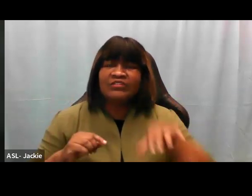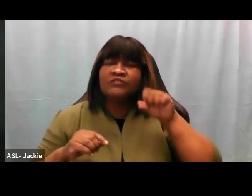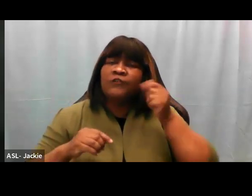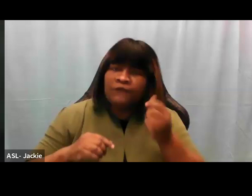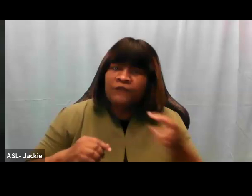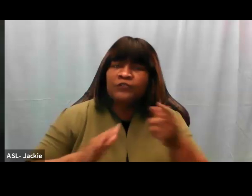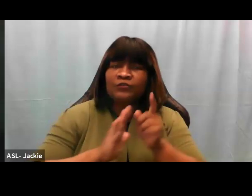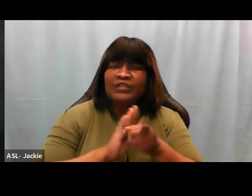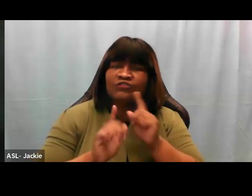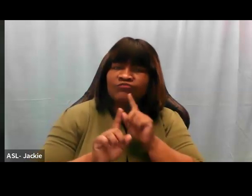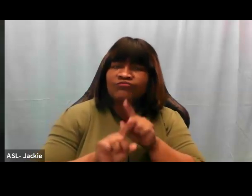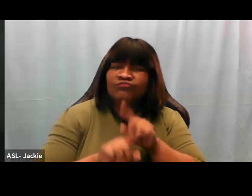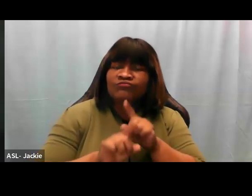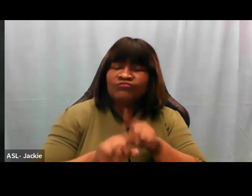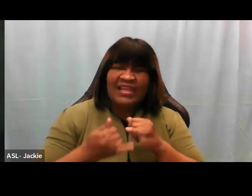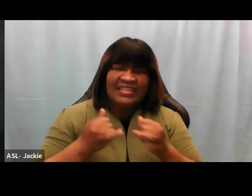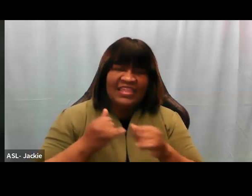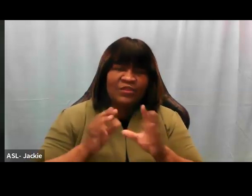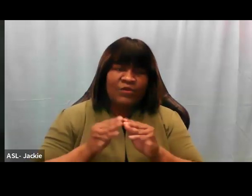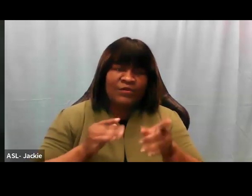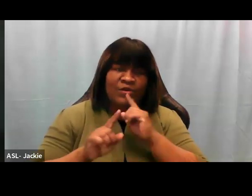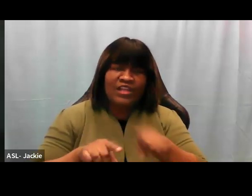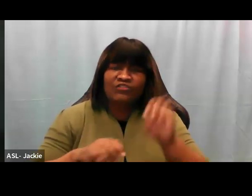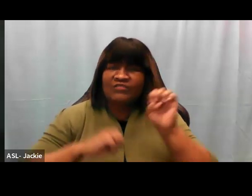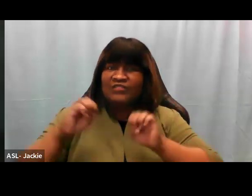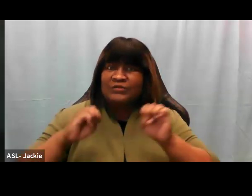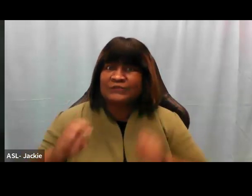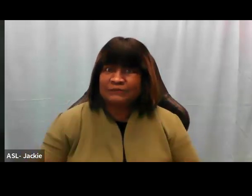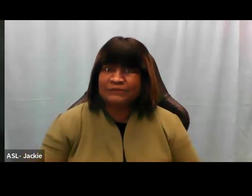minutes at the end of the webinar. Next slide.